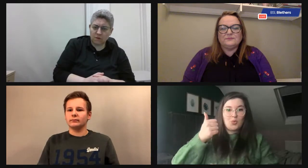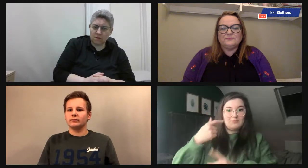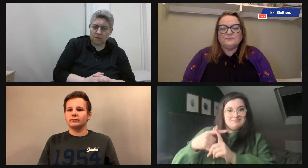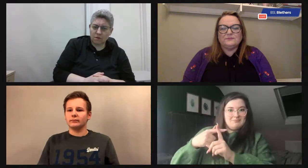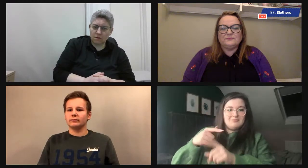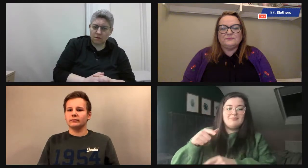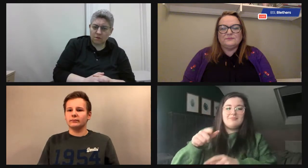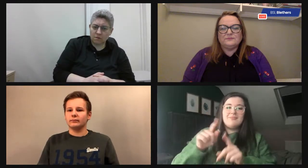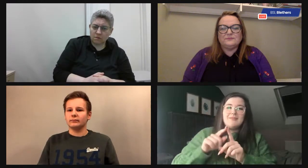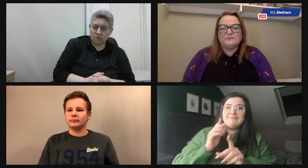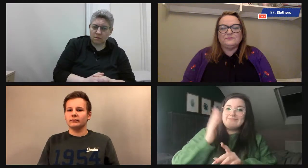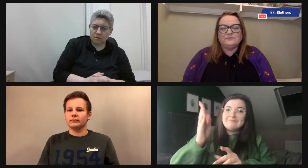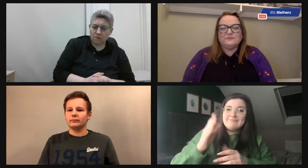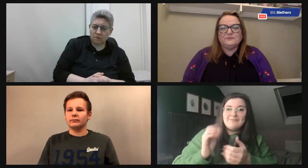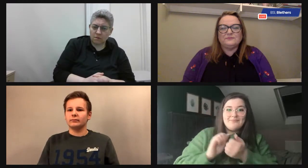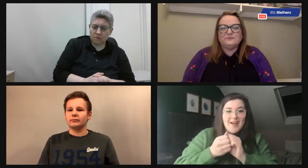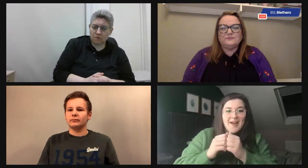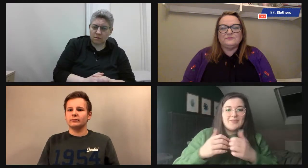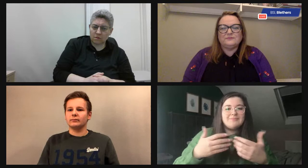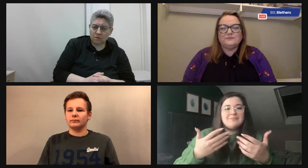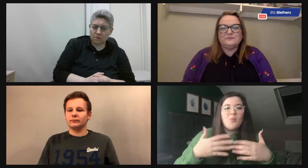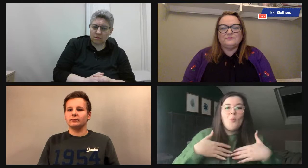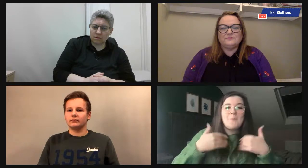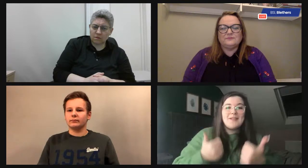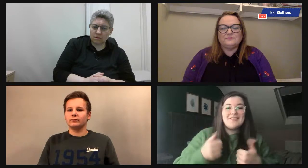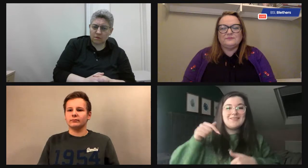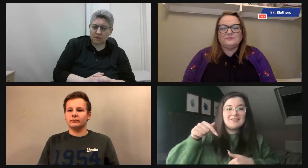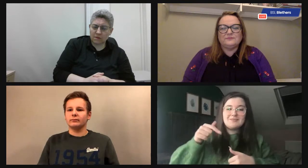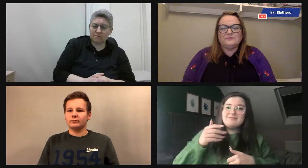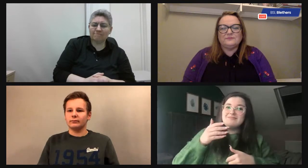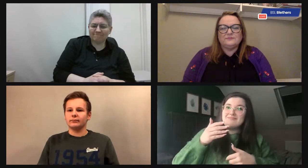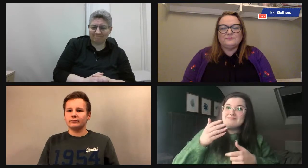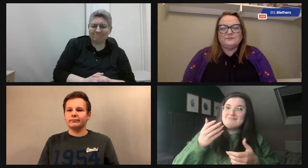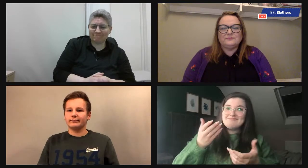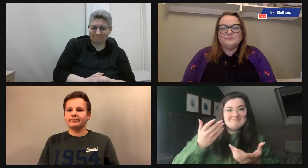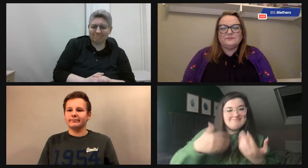down, go up and down. And I think if you're feeling